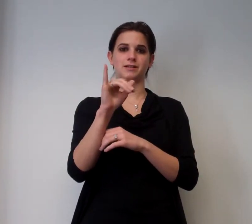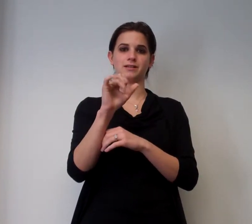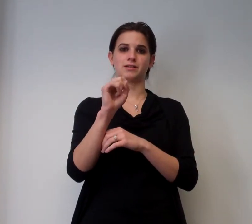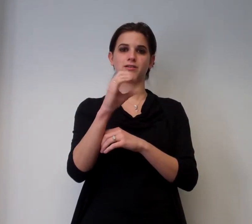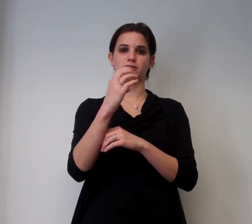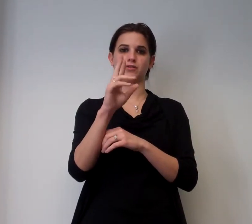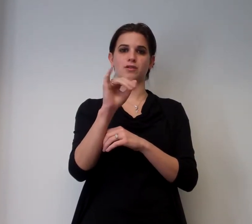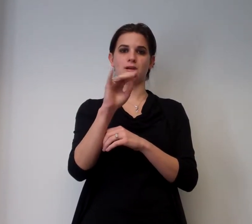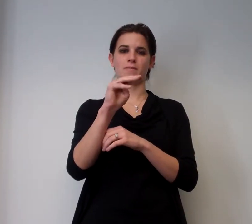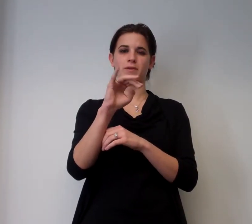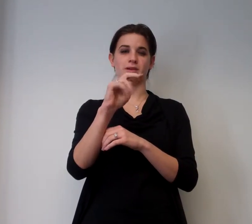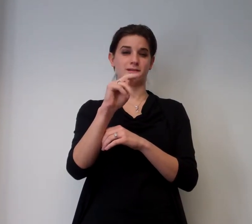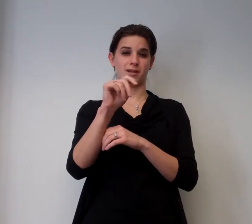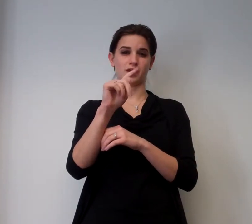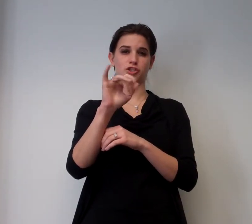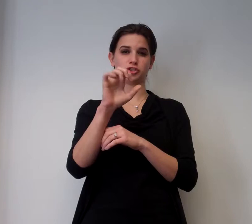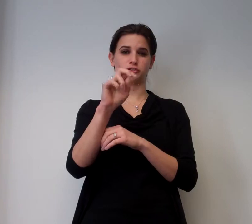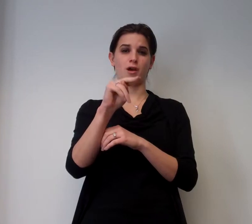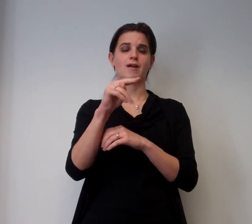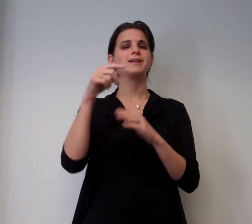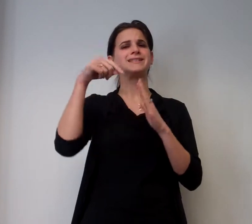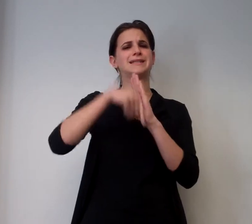takes a little bit more effort to get rid of.